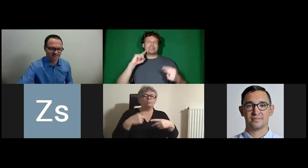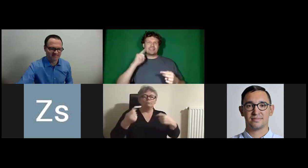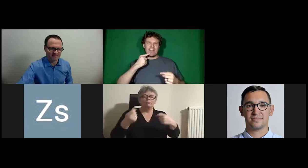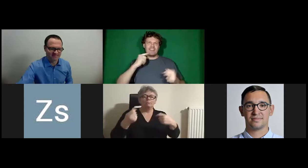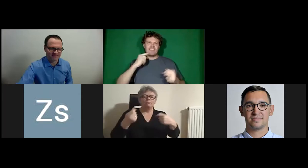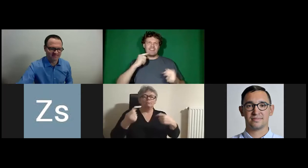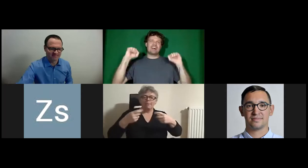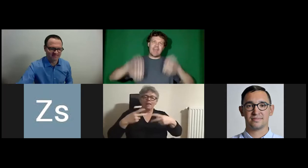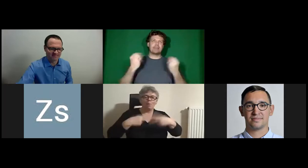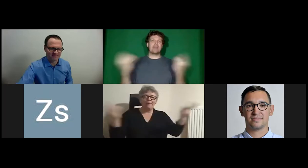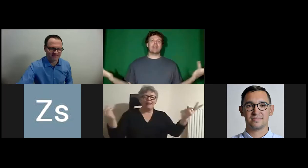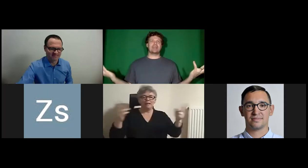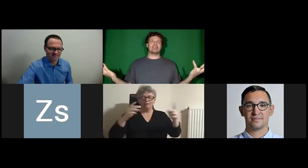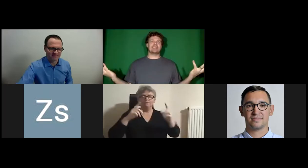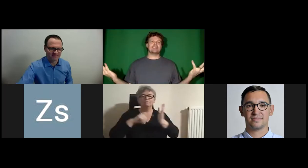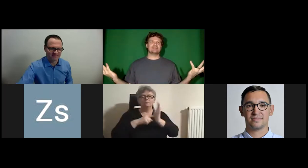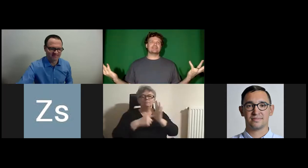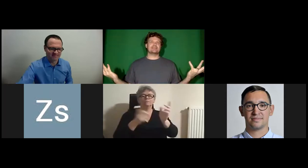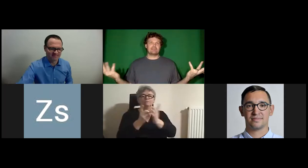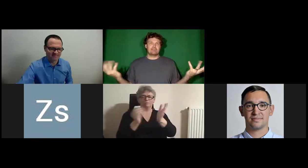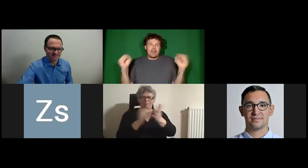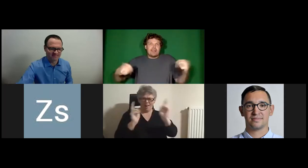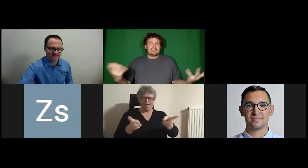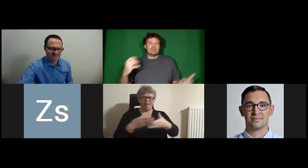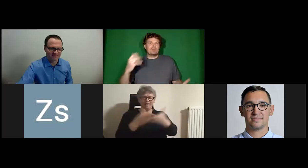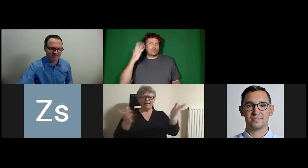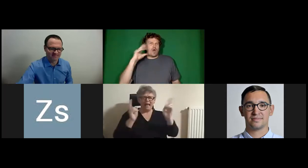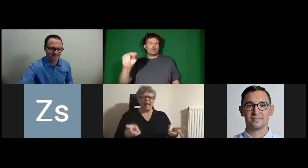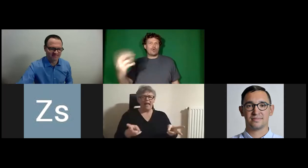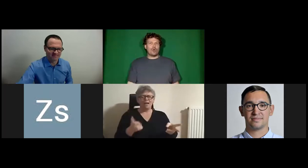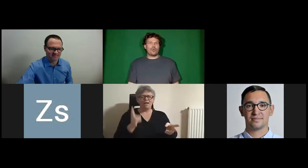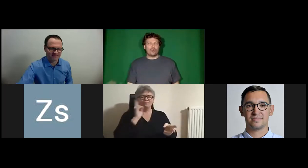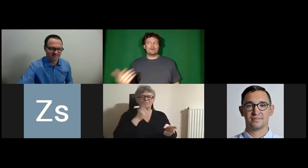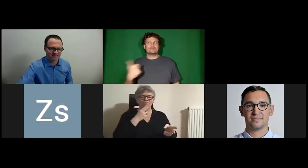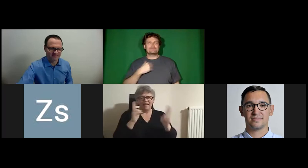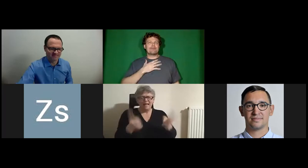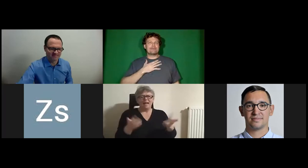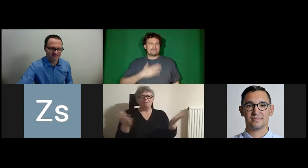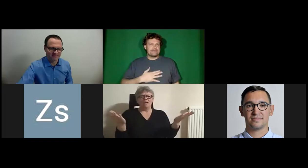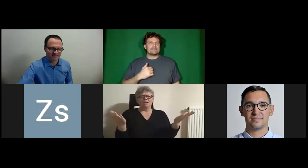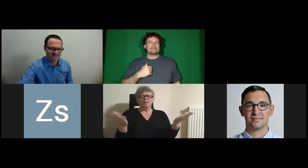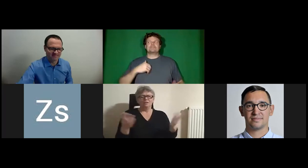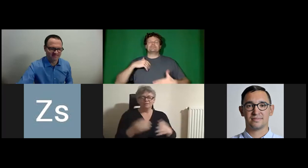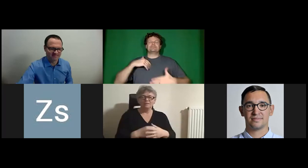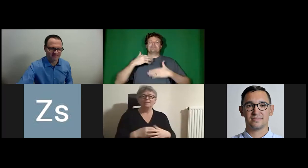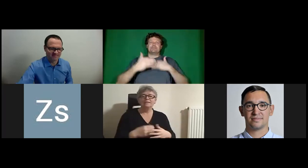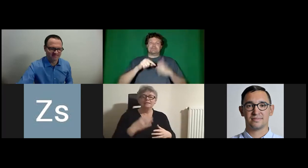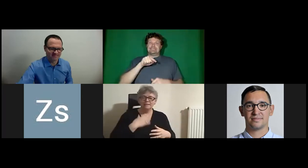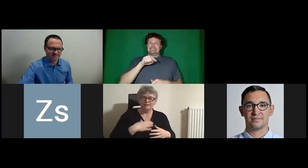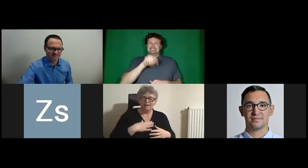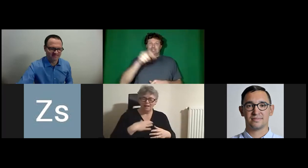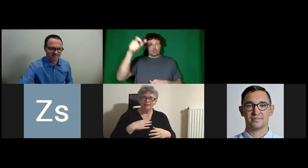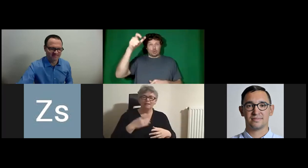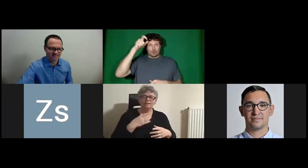And I realized that I need to publicize that deaf people can be professional